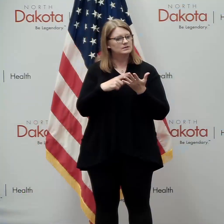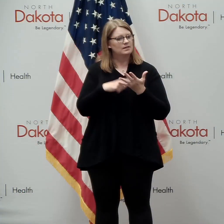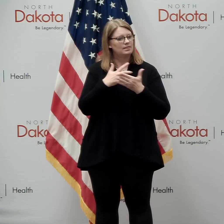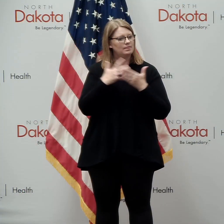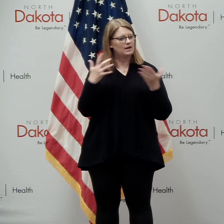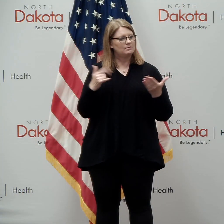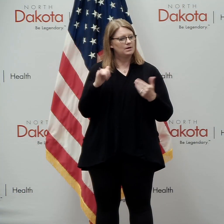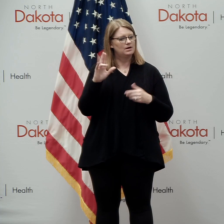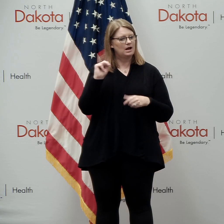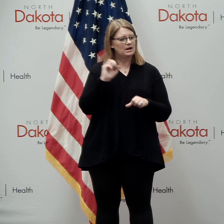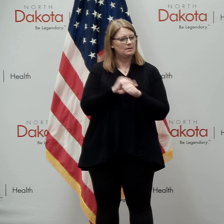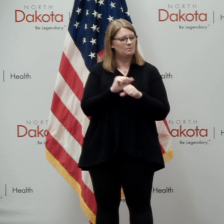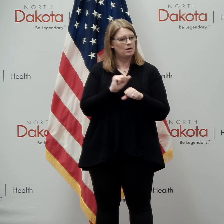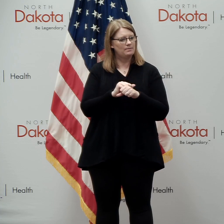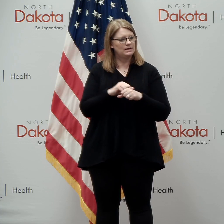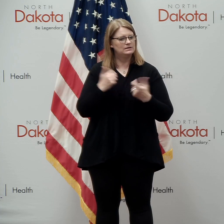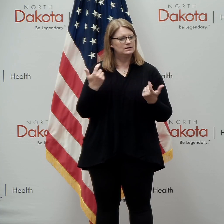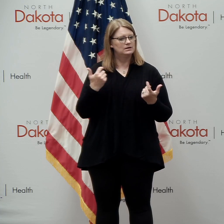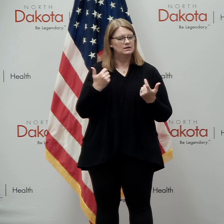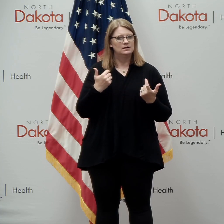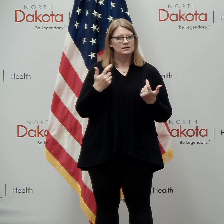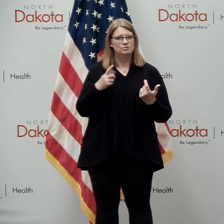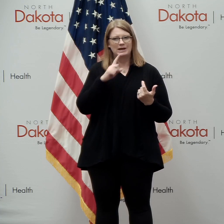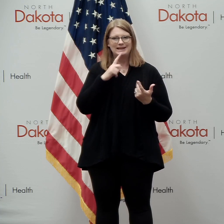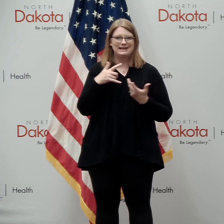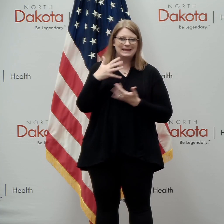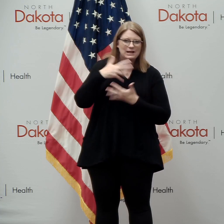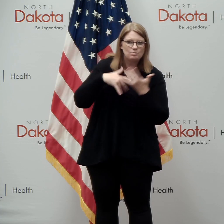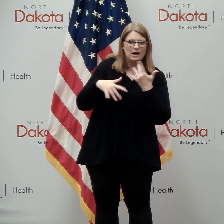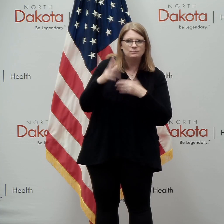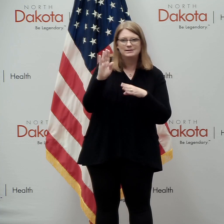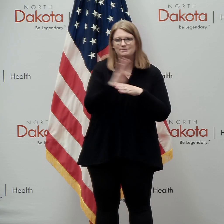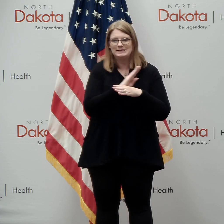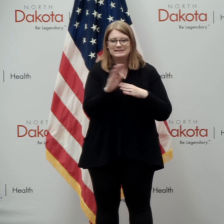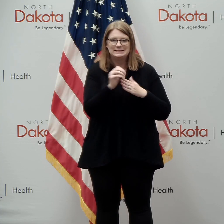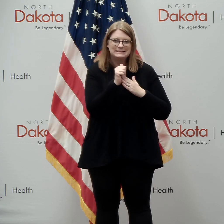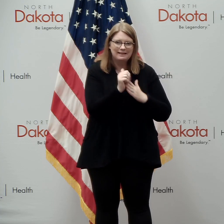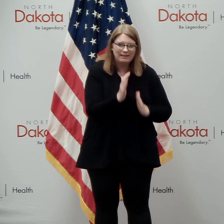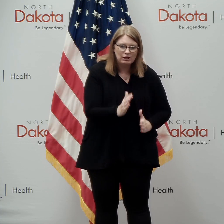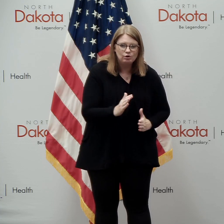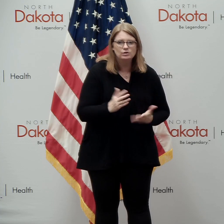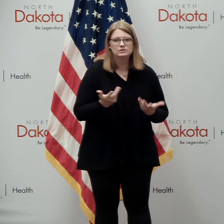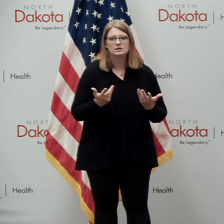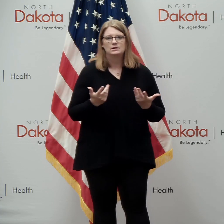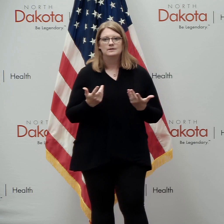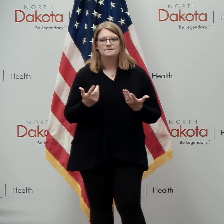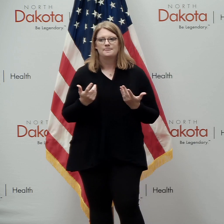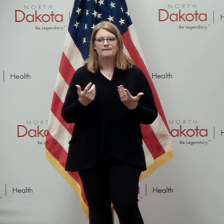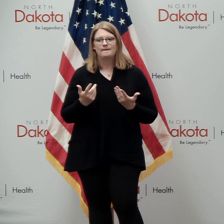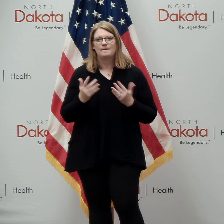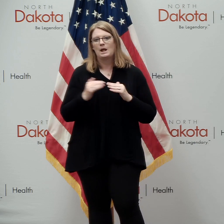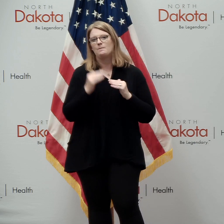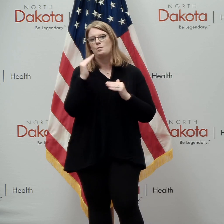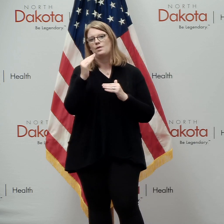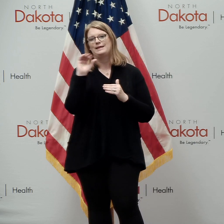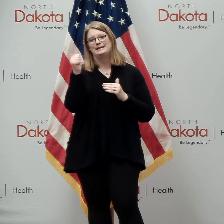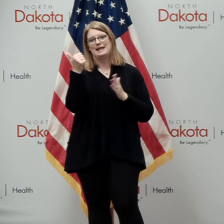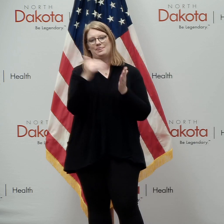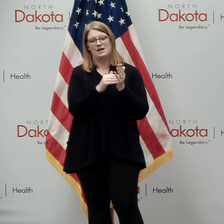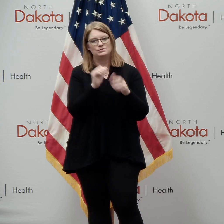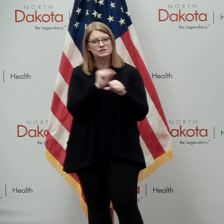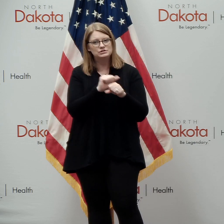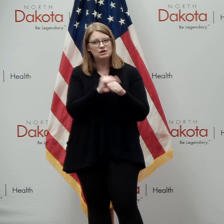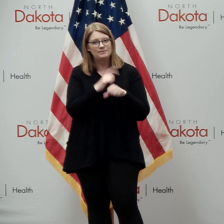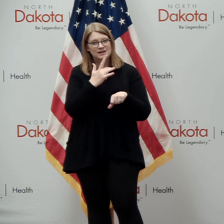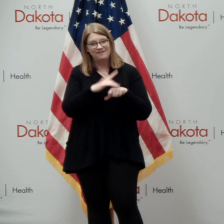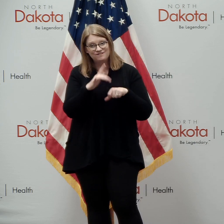but on interacting with business leaders last week and this week, there are more than 10,000 jobs available